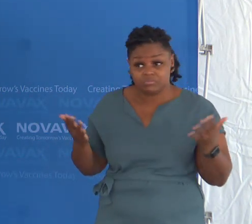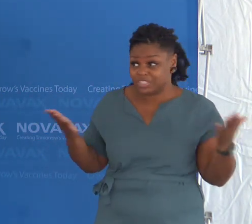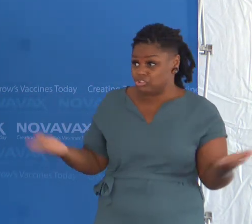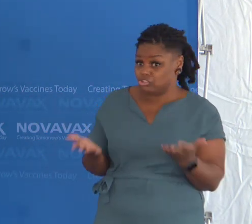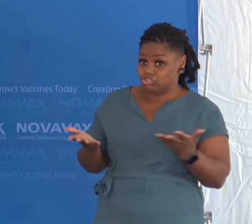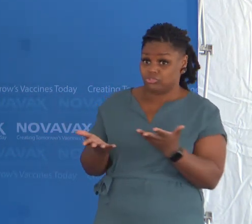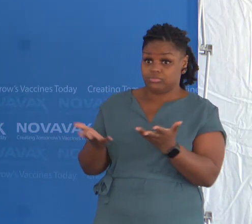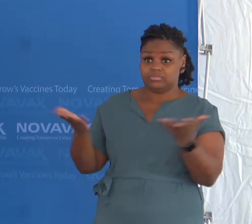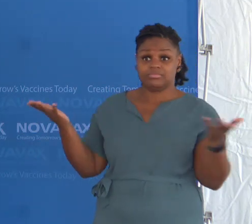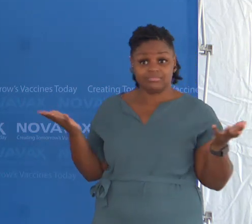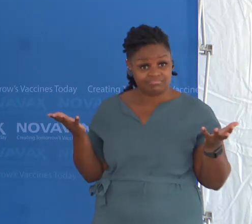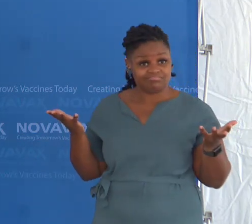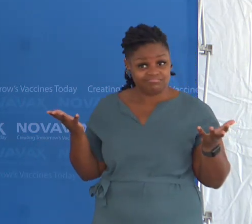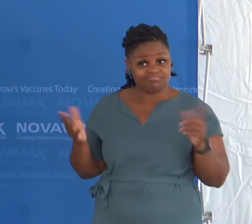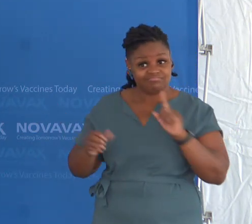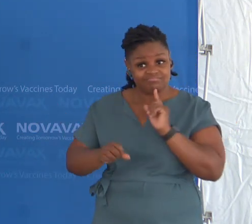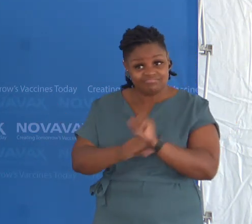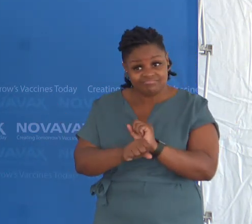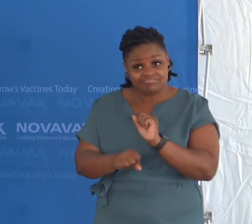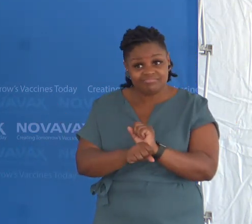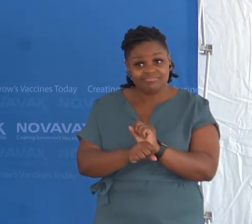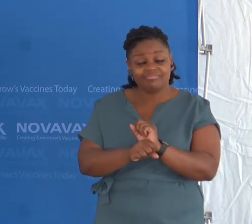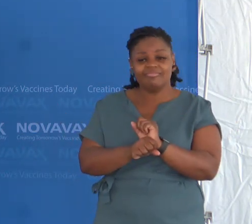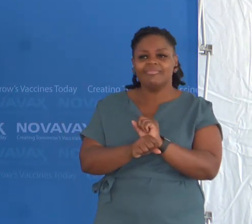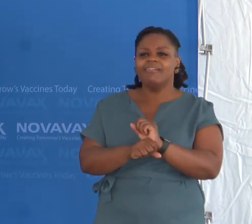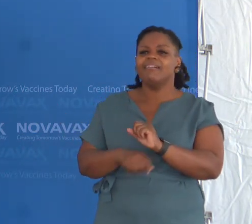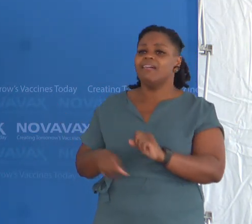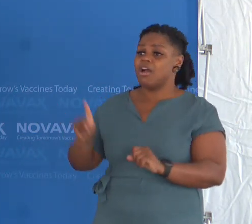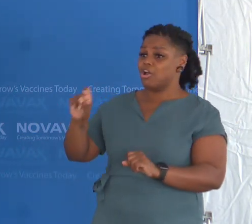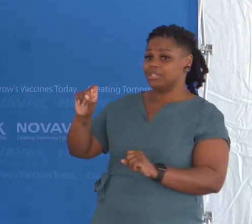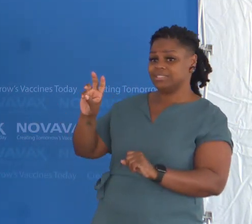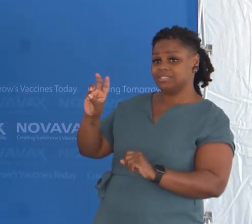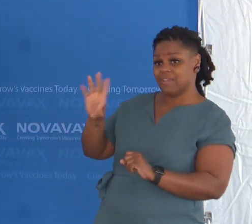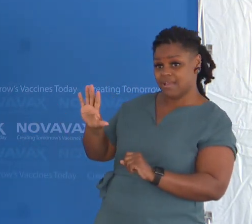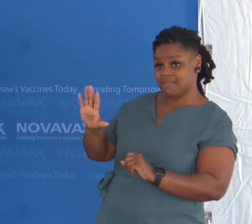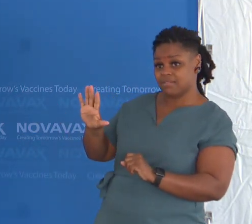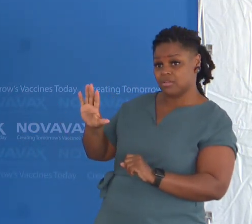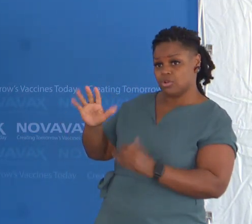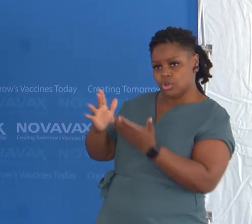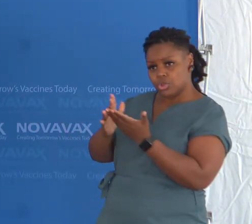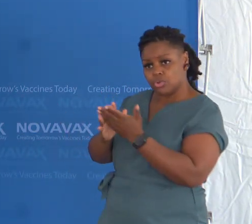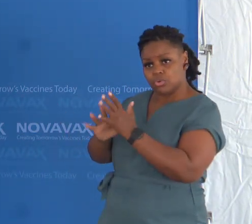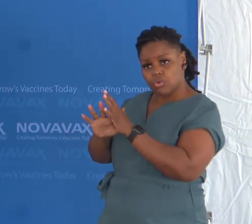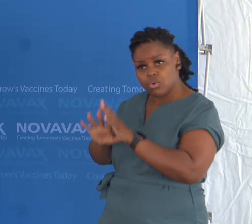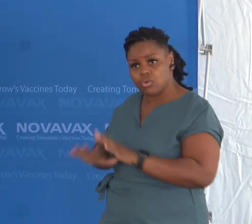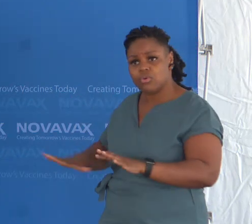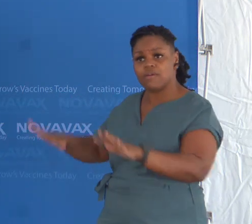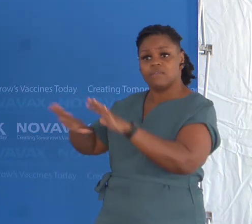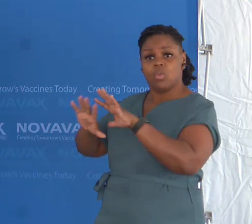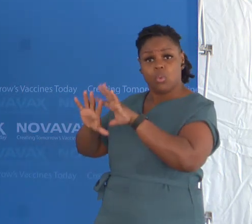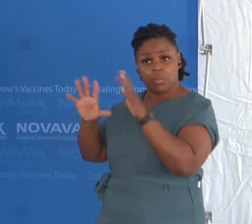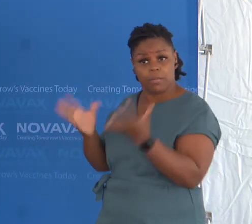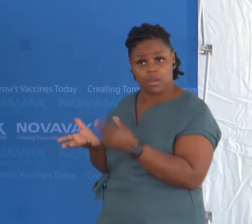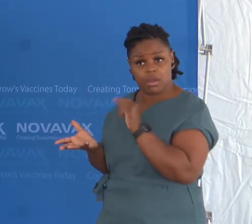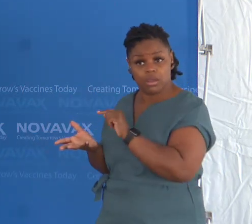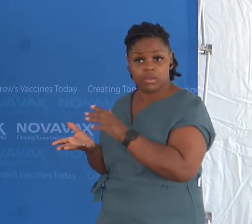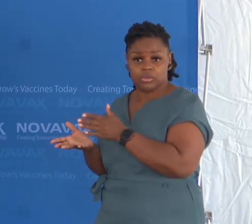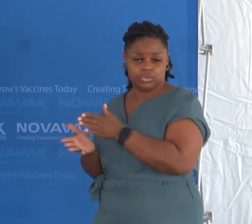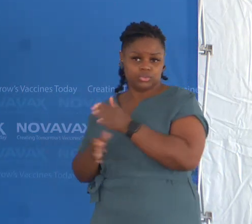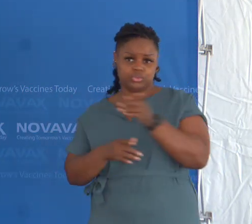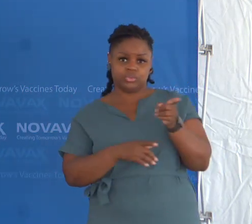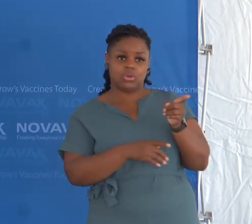us to from 165 people globally to around 1,000 people globally to be able to produce